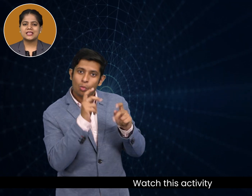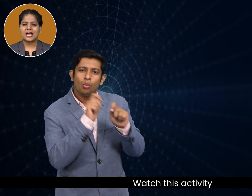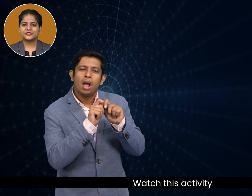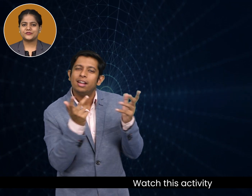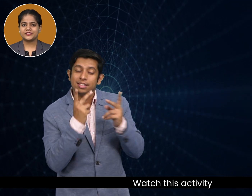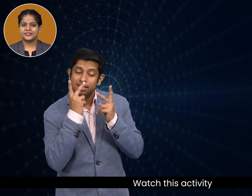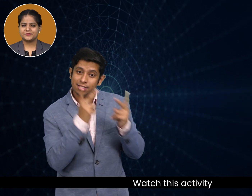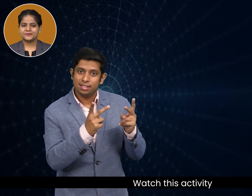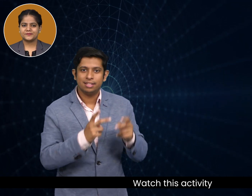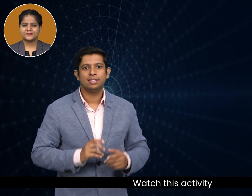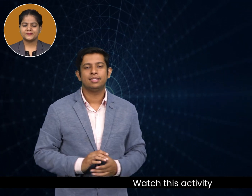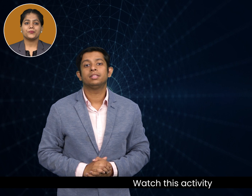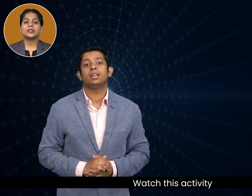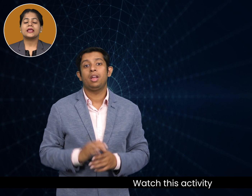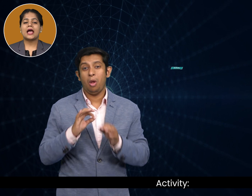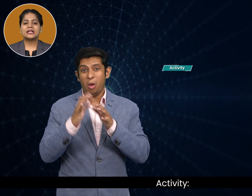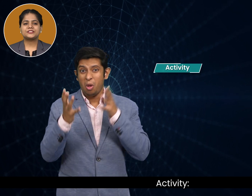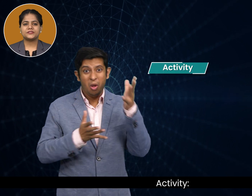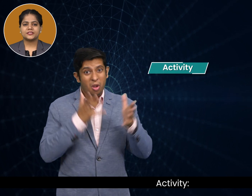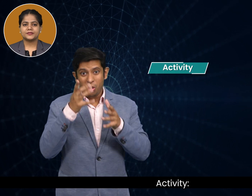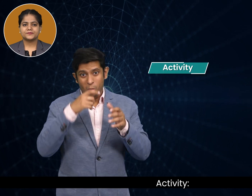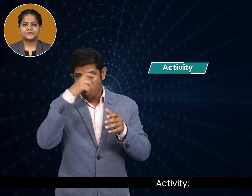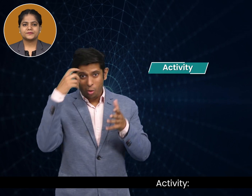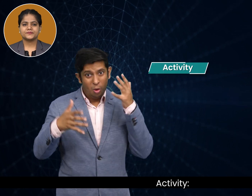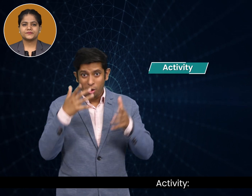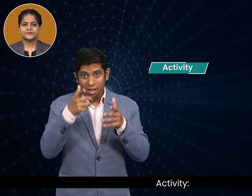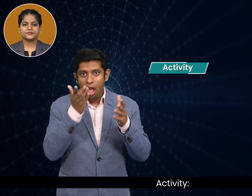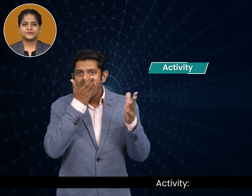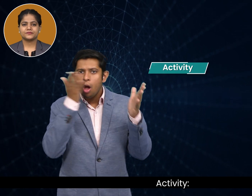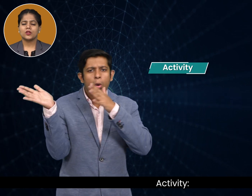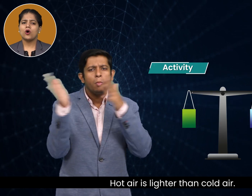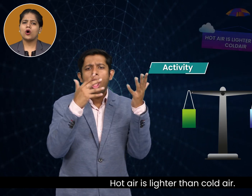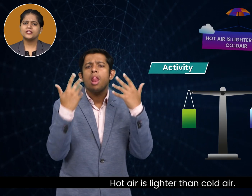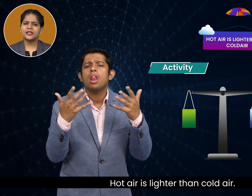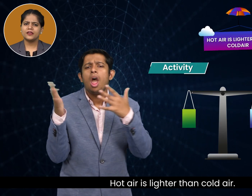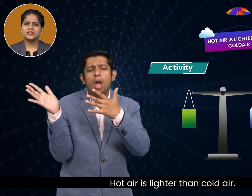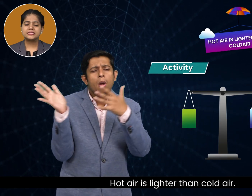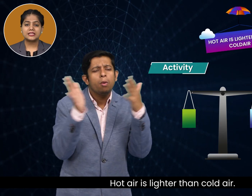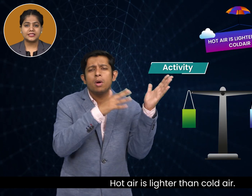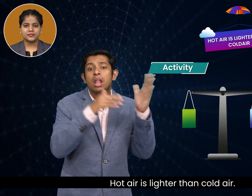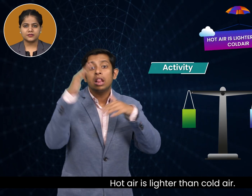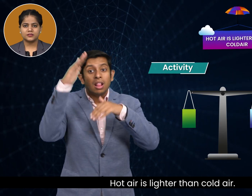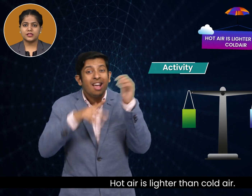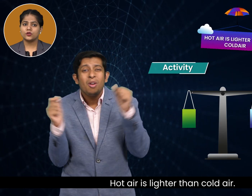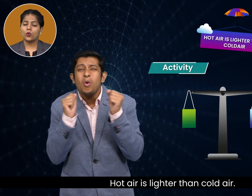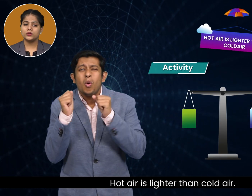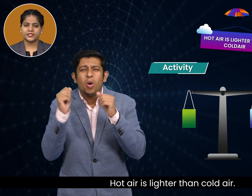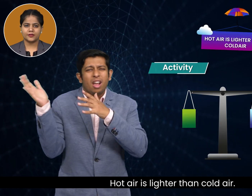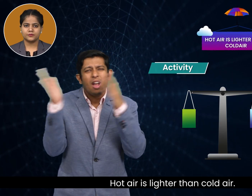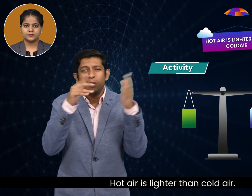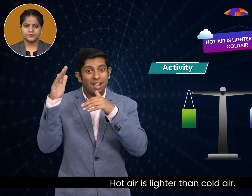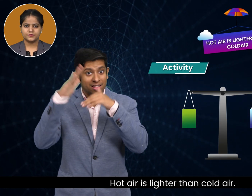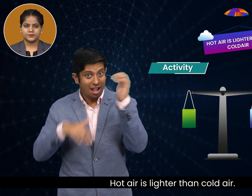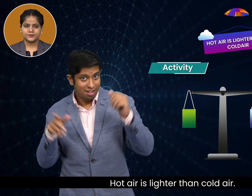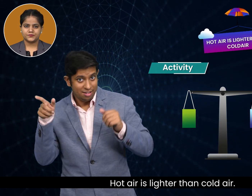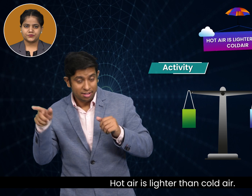Watch this activity. Activity: hot air is lighter than cold